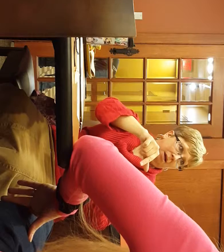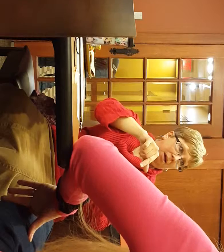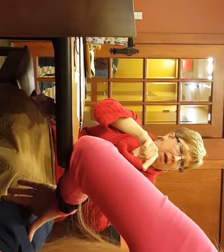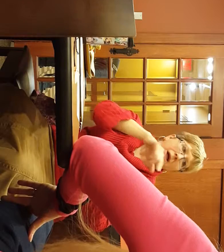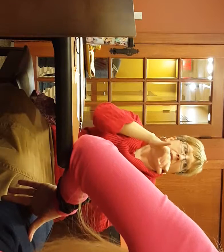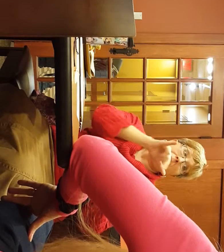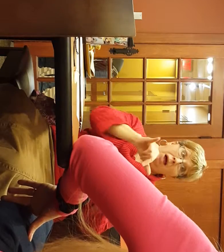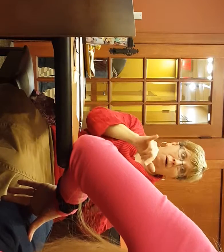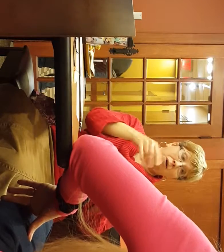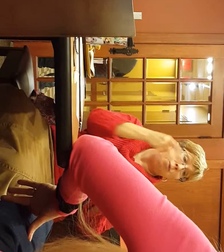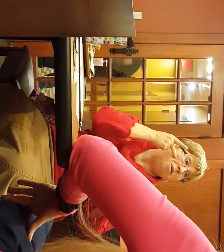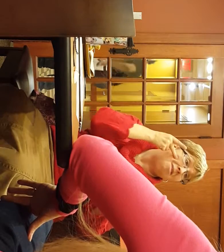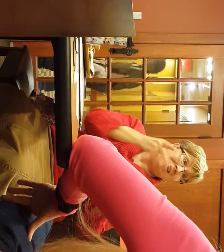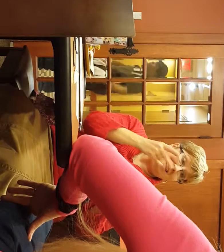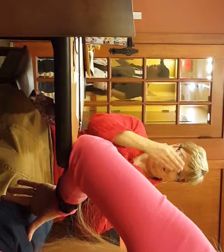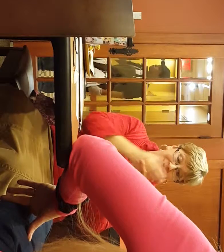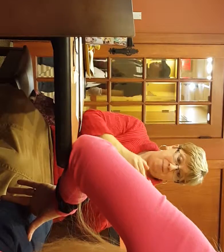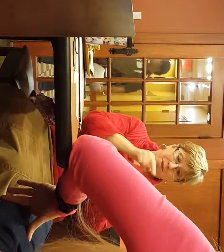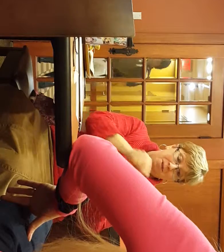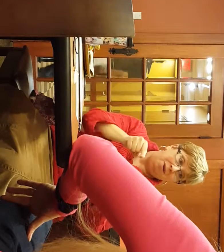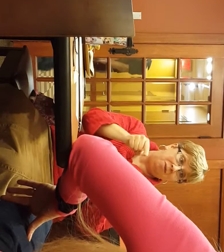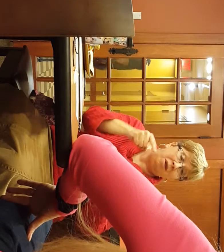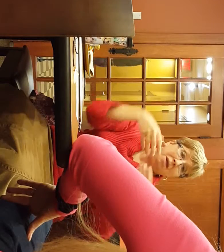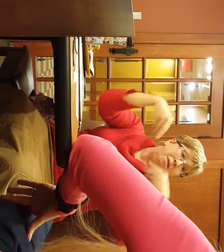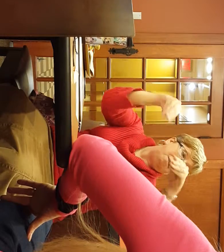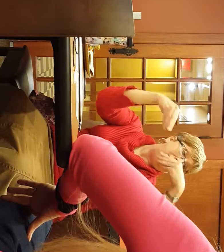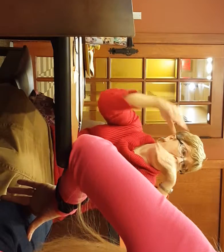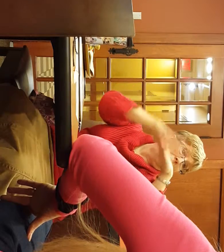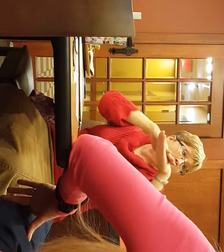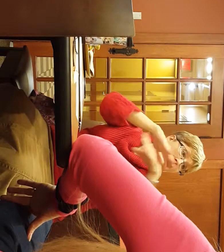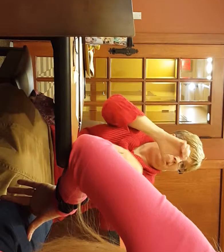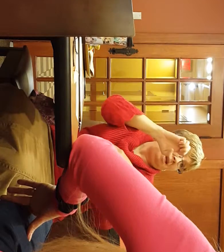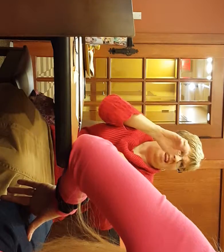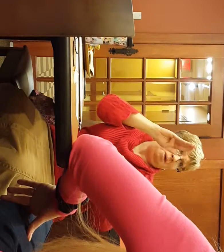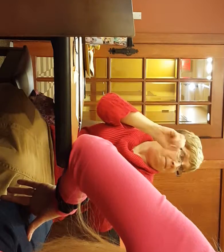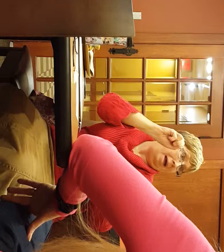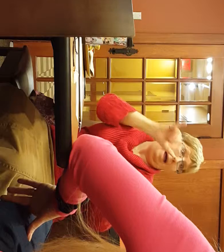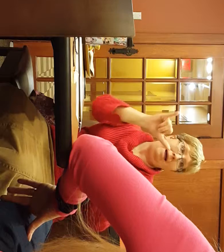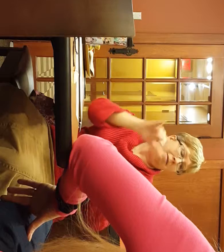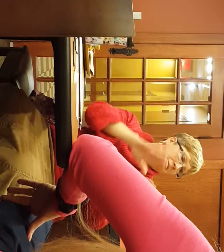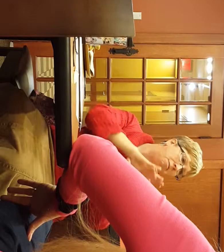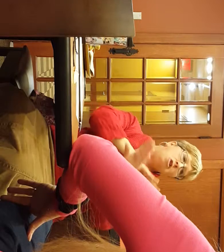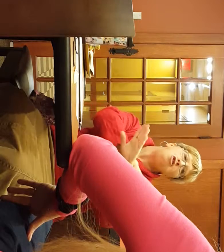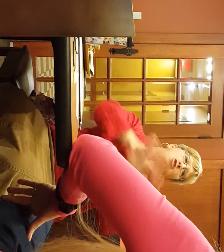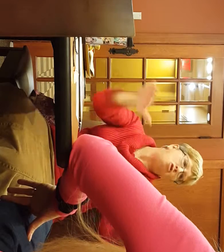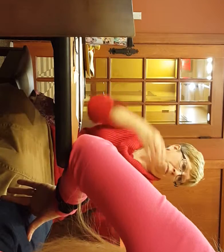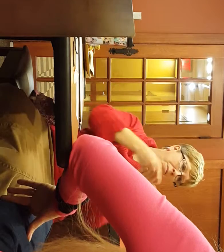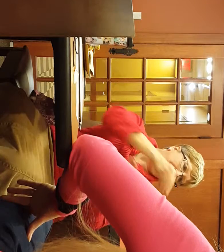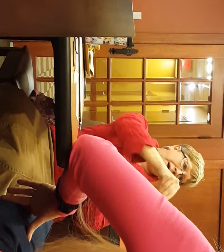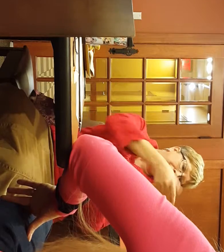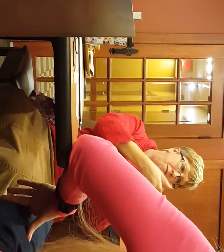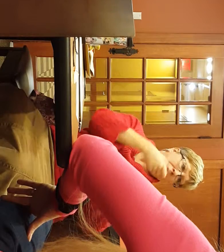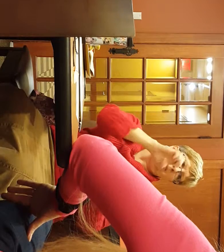to say, those little white caps they put on them, they can be bought anywhere. Who's to say they didn't replace it and put some now oil in there that's